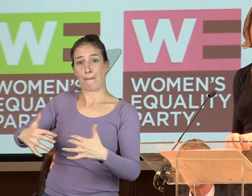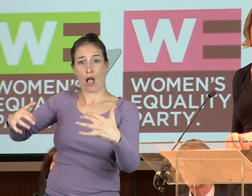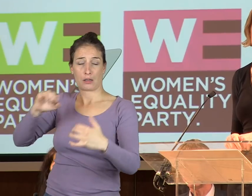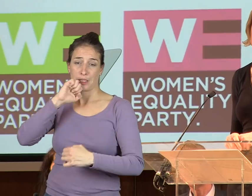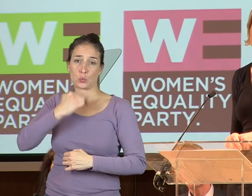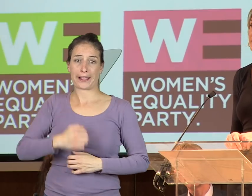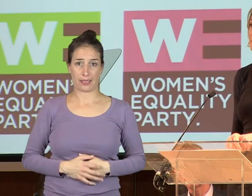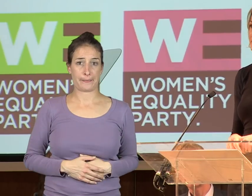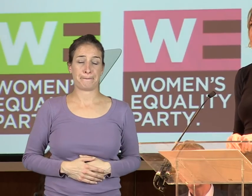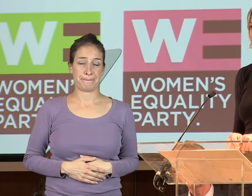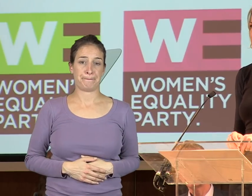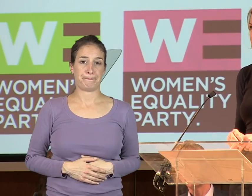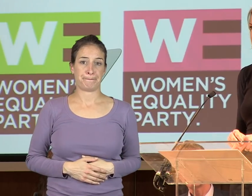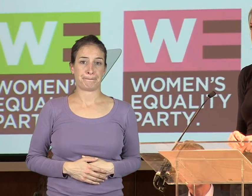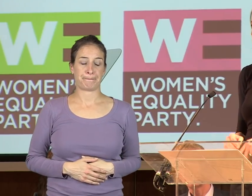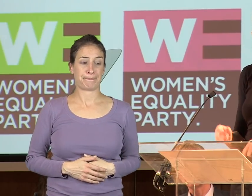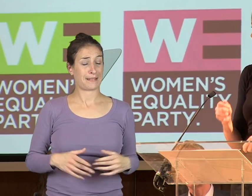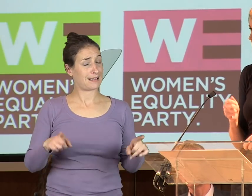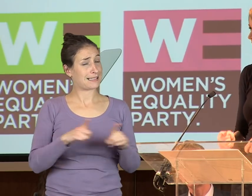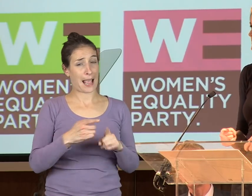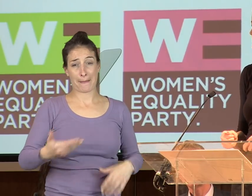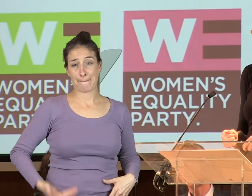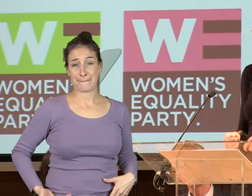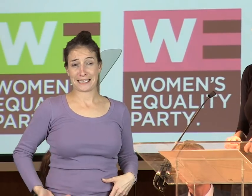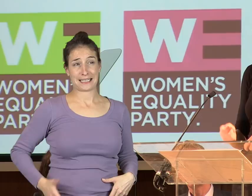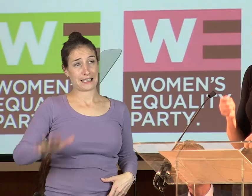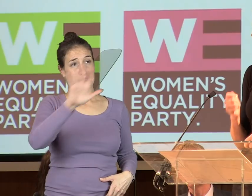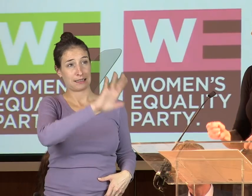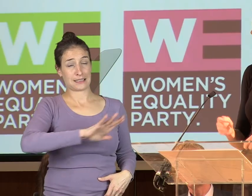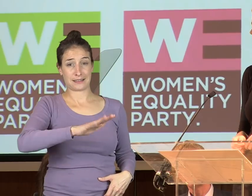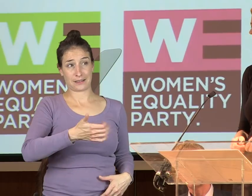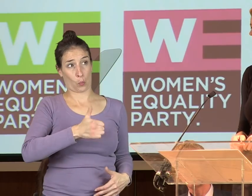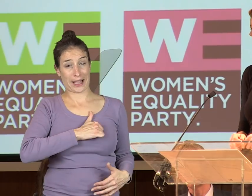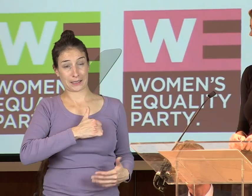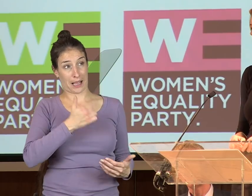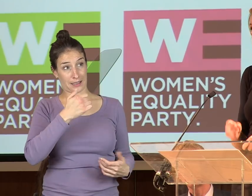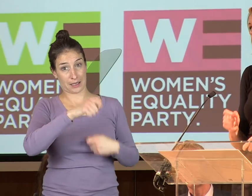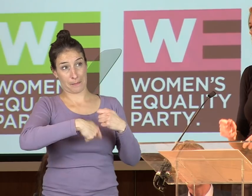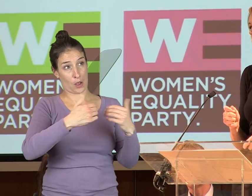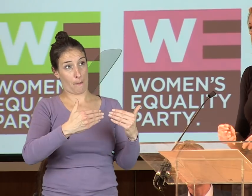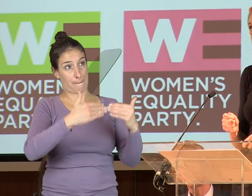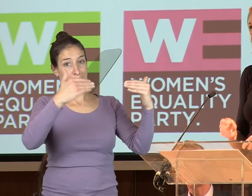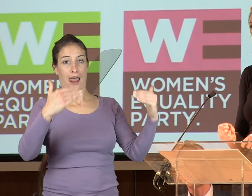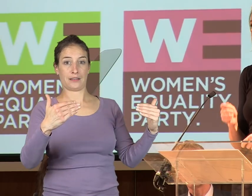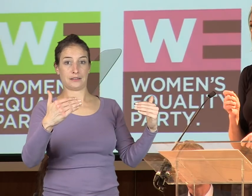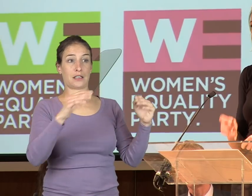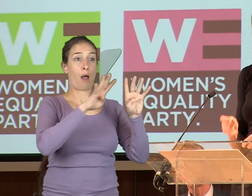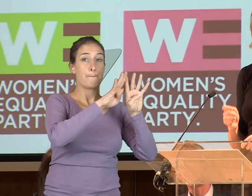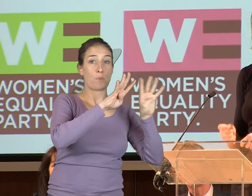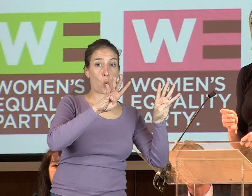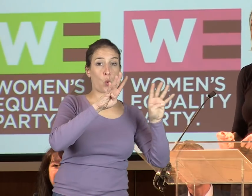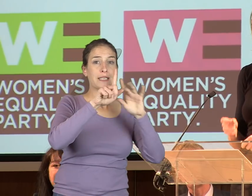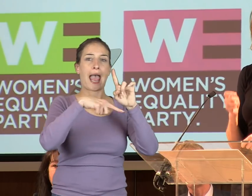In business, similarly, we expect balance. We want to see a balanced board and a balanced executive committee at all listed companies